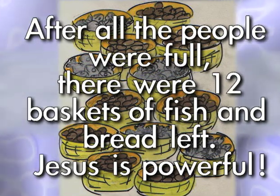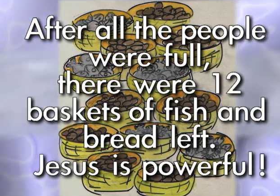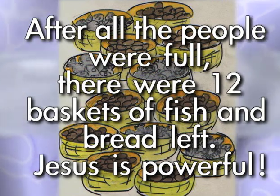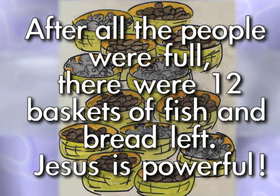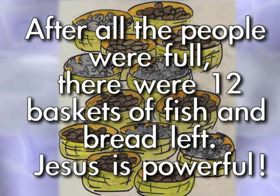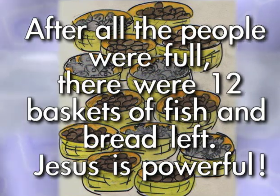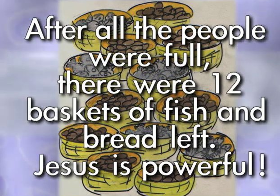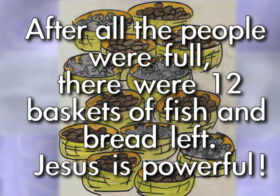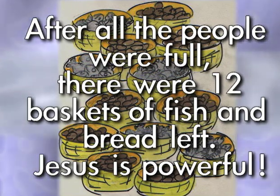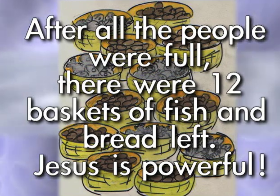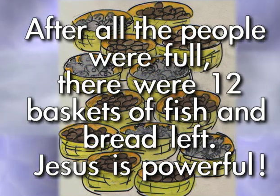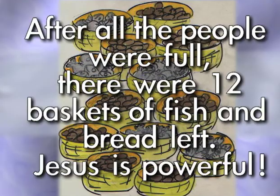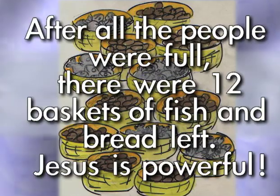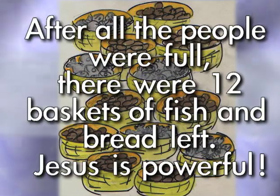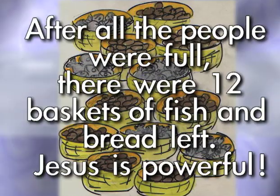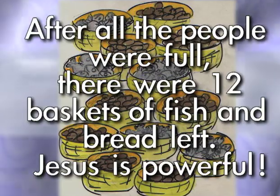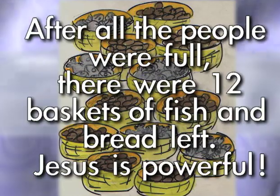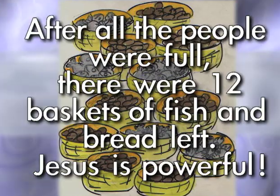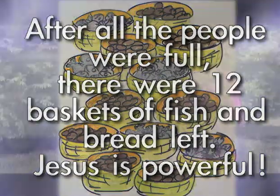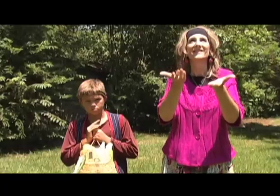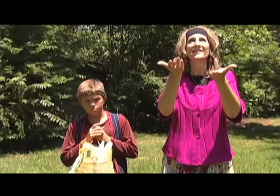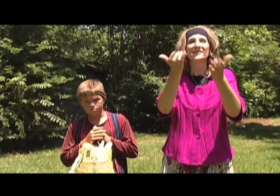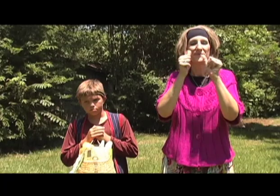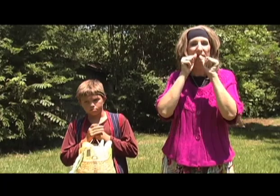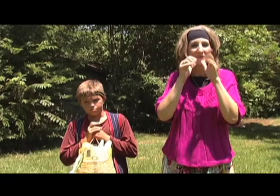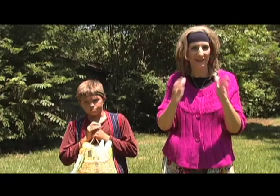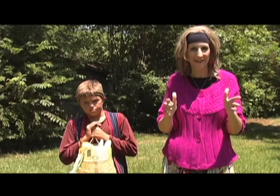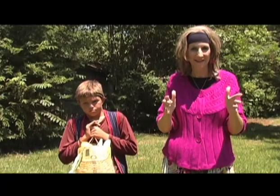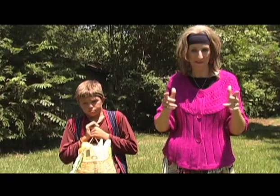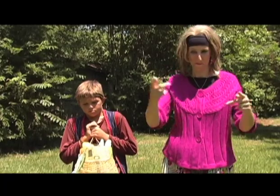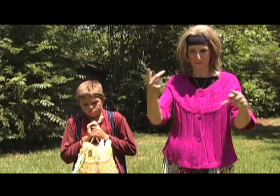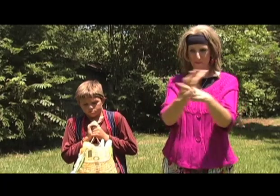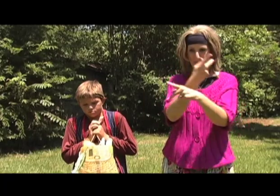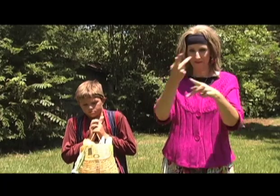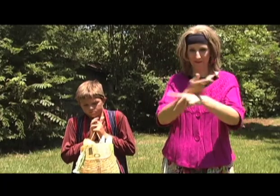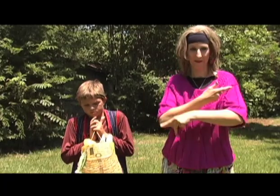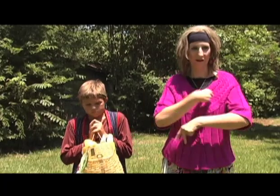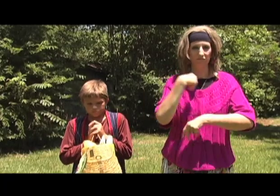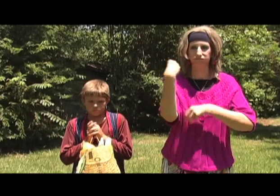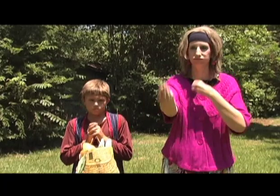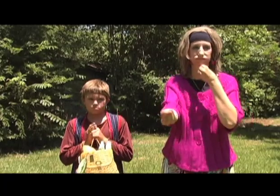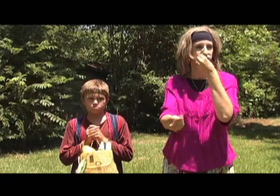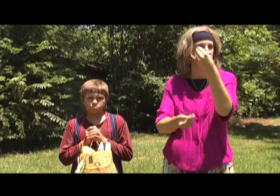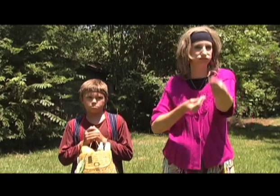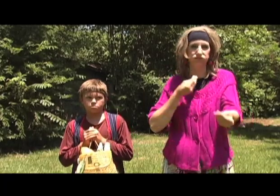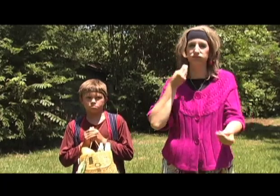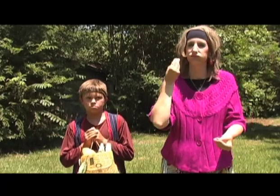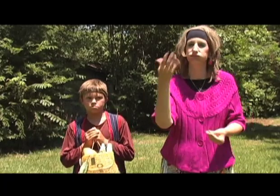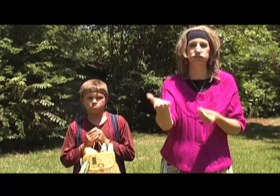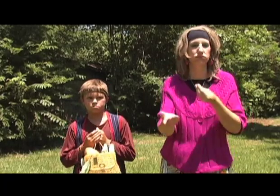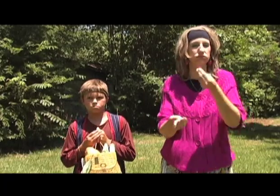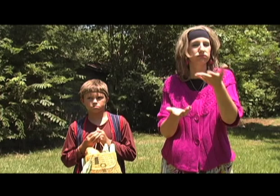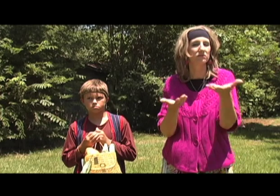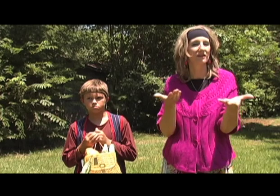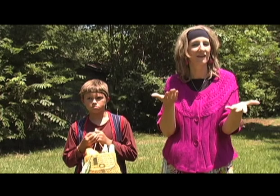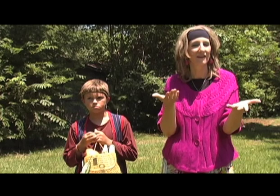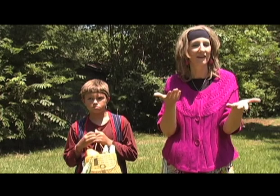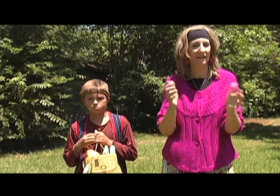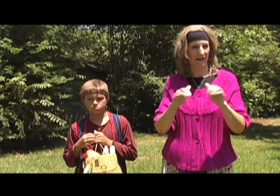left. Jesus is powerful. He blessed it, and then they were able to give more and more and